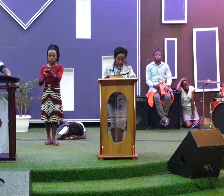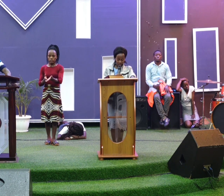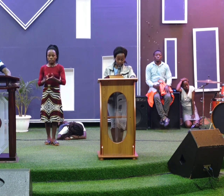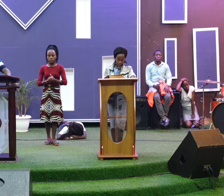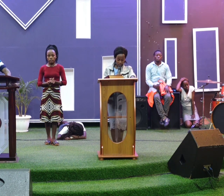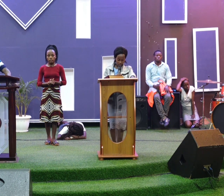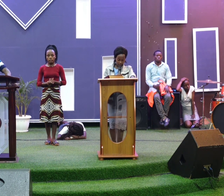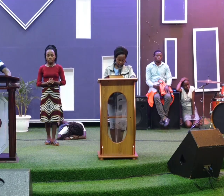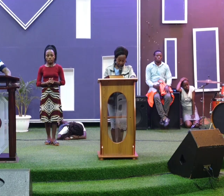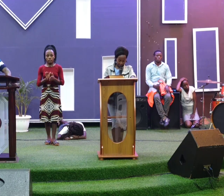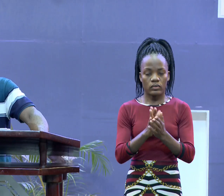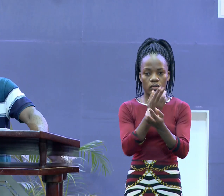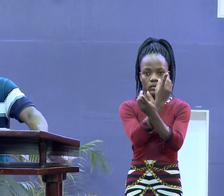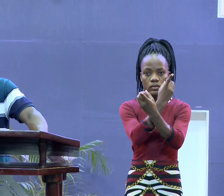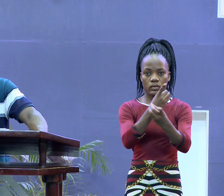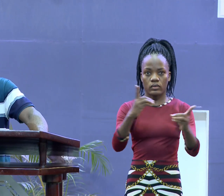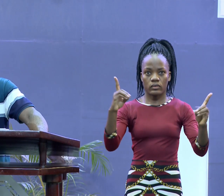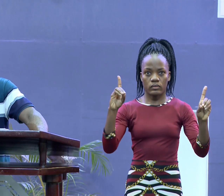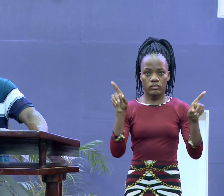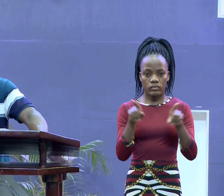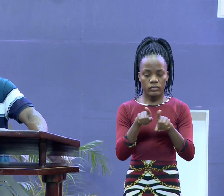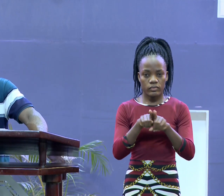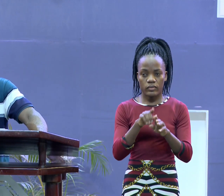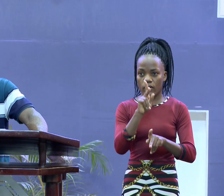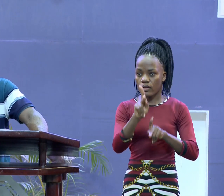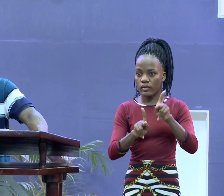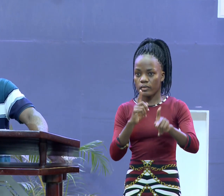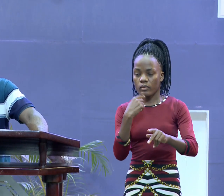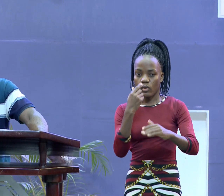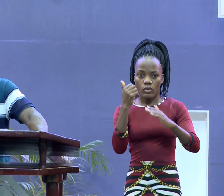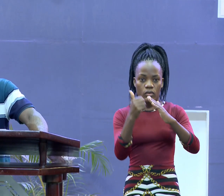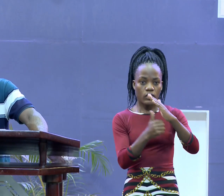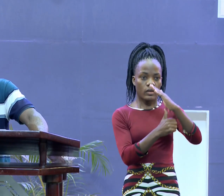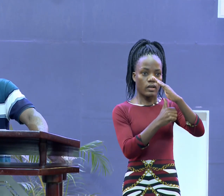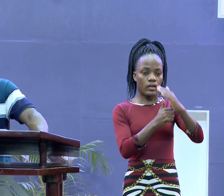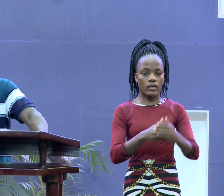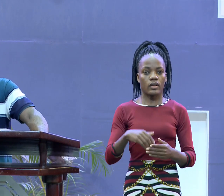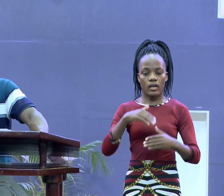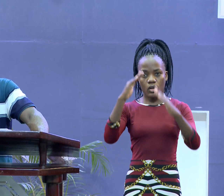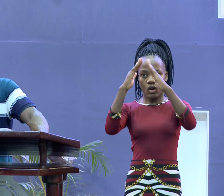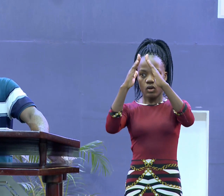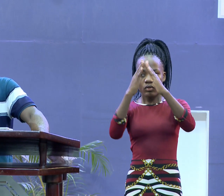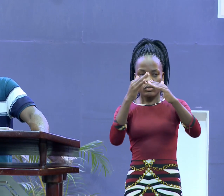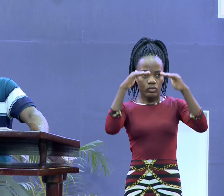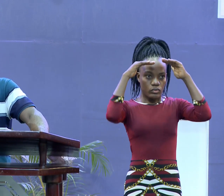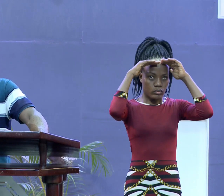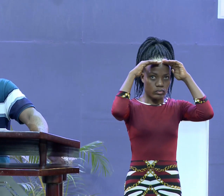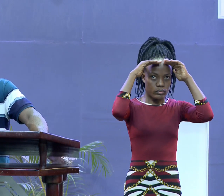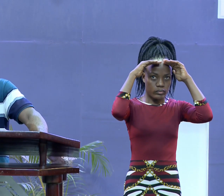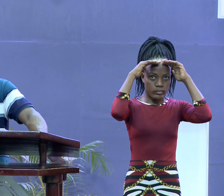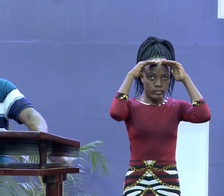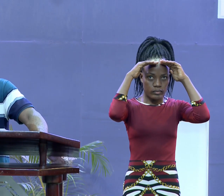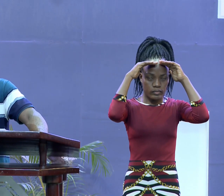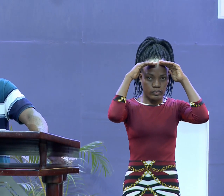Sayuni wanaabaayo okulokolebwa. And they that belong to the house of Jacob, era abo abaana ab'ennyumba ya Yakobo, they